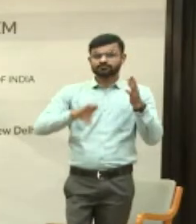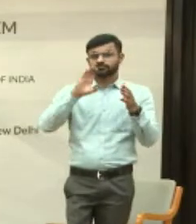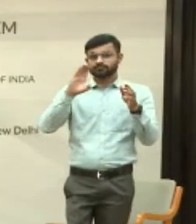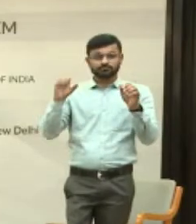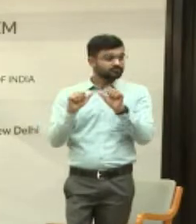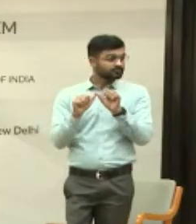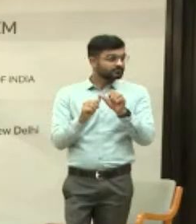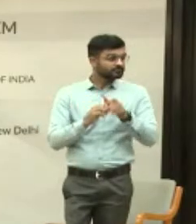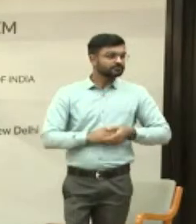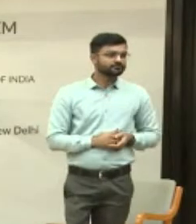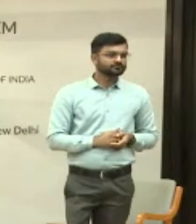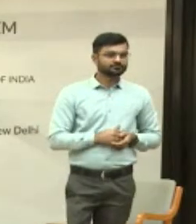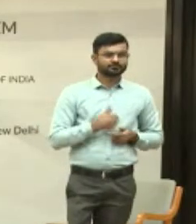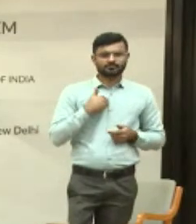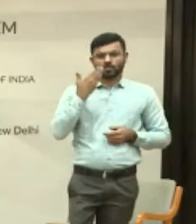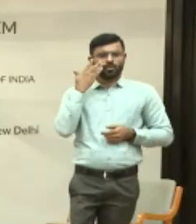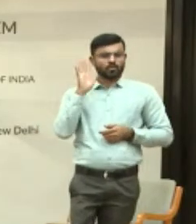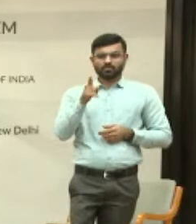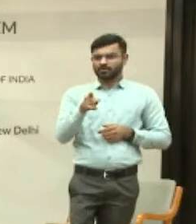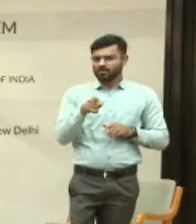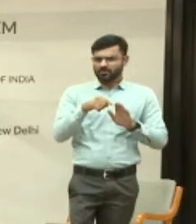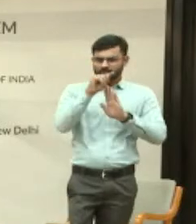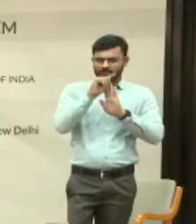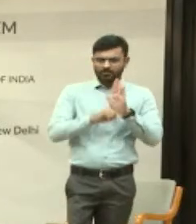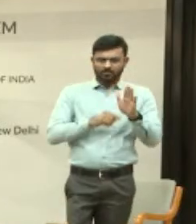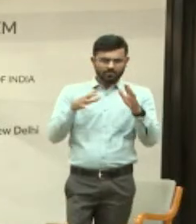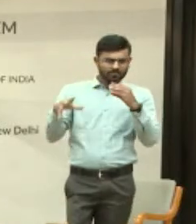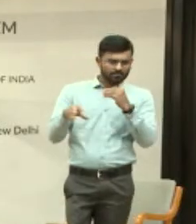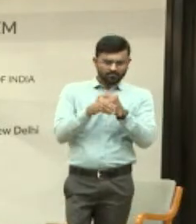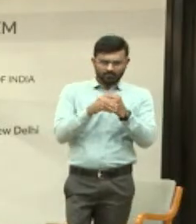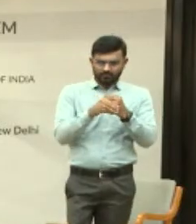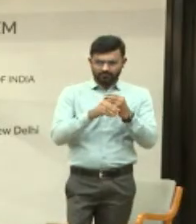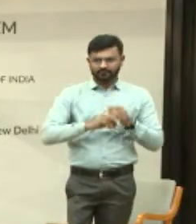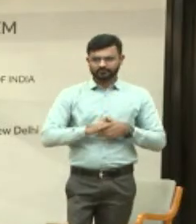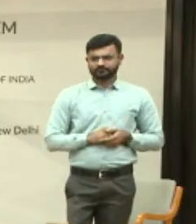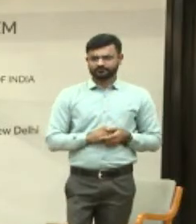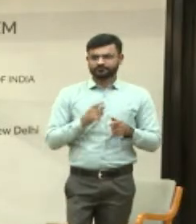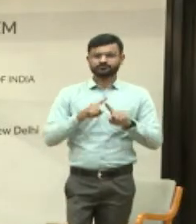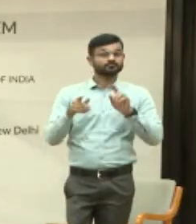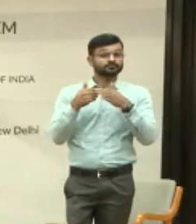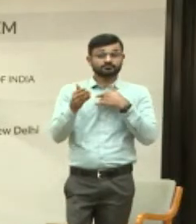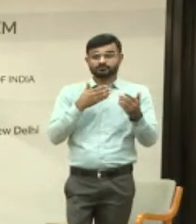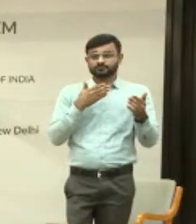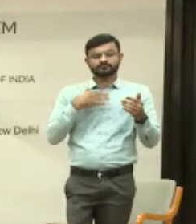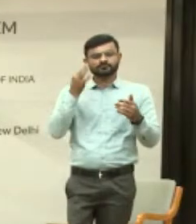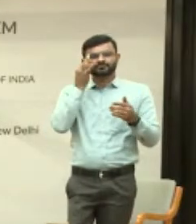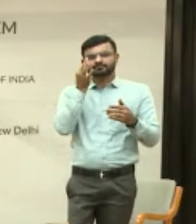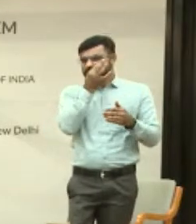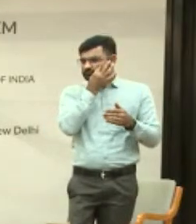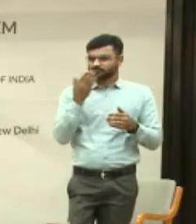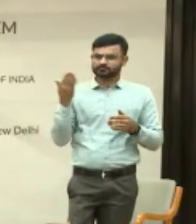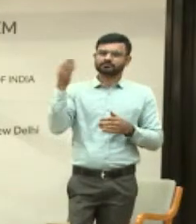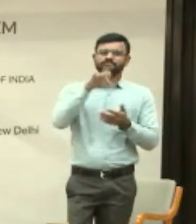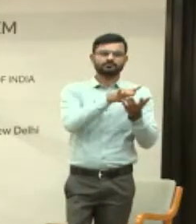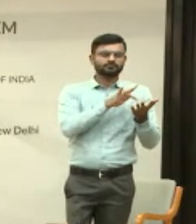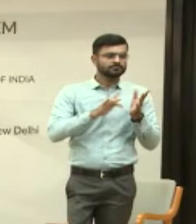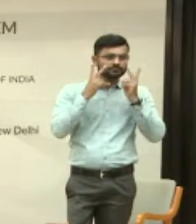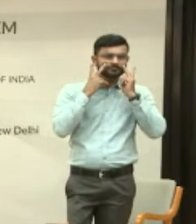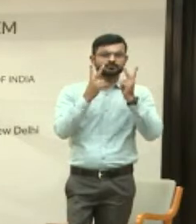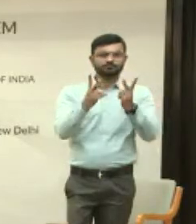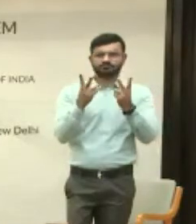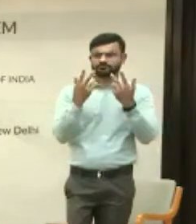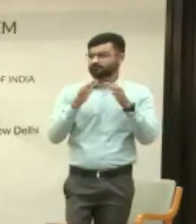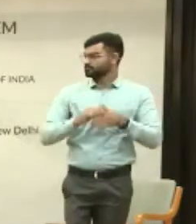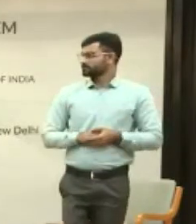CCAs. I don't know whether the force still exists, but whenever I go to Chennai, all over the place, I see